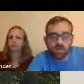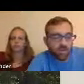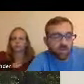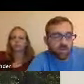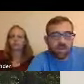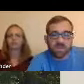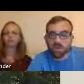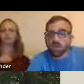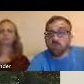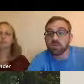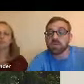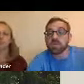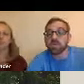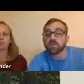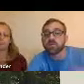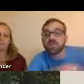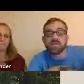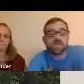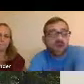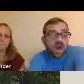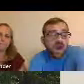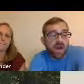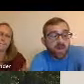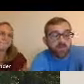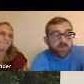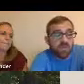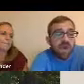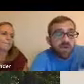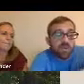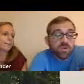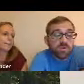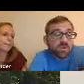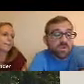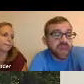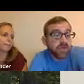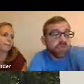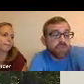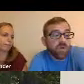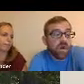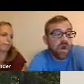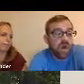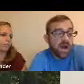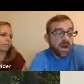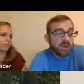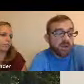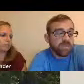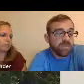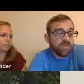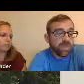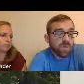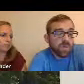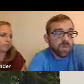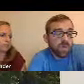going on the field with the Global Sign Languages team. That course was really helpful,